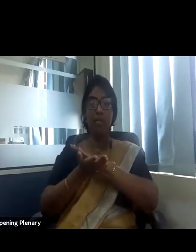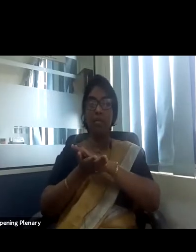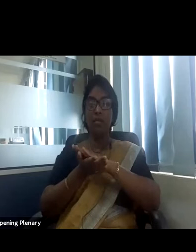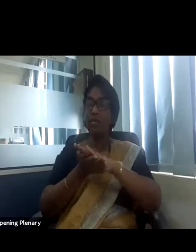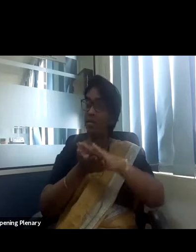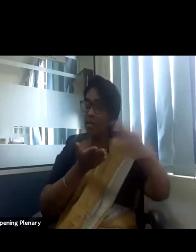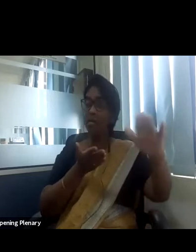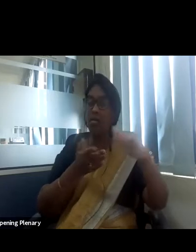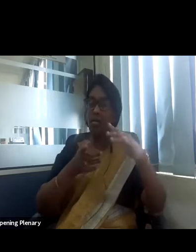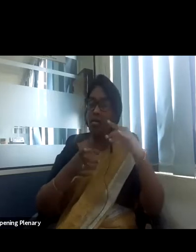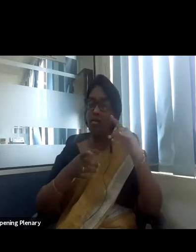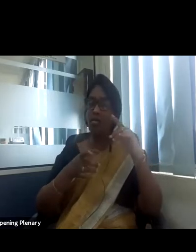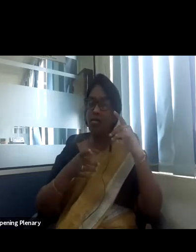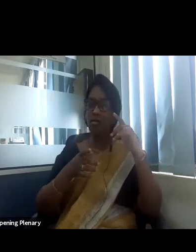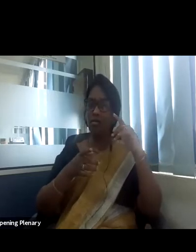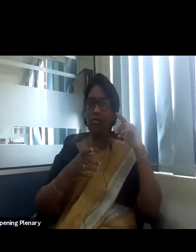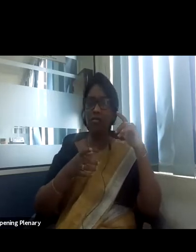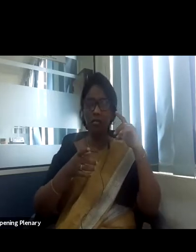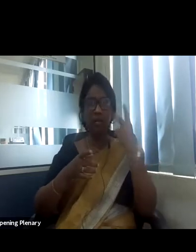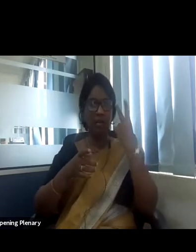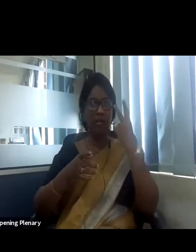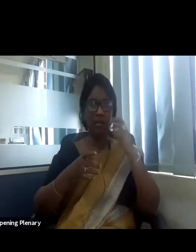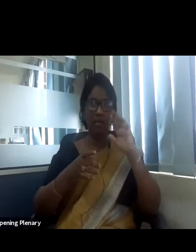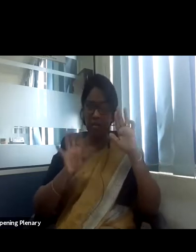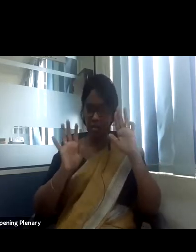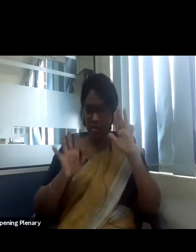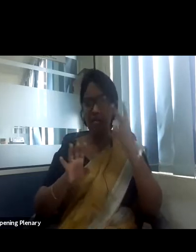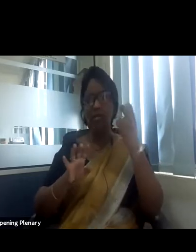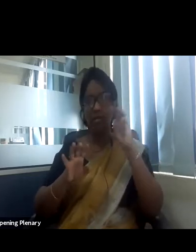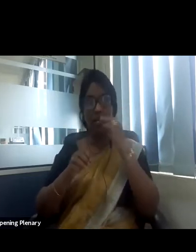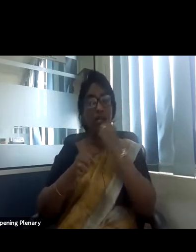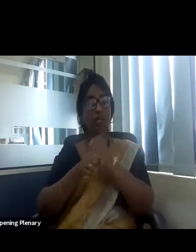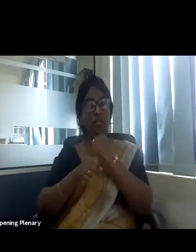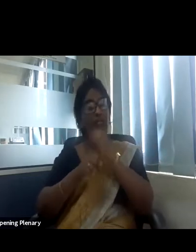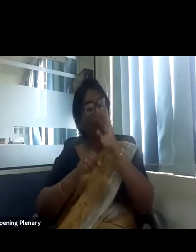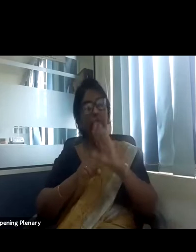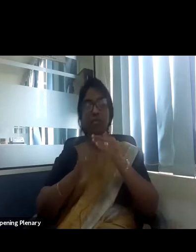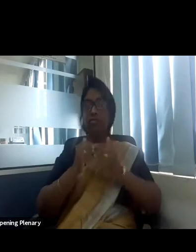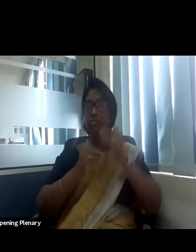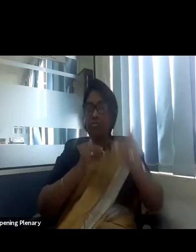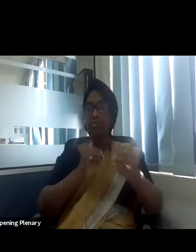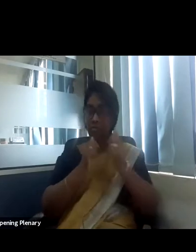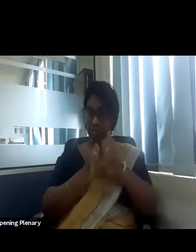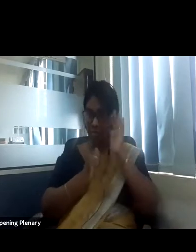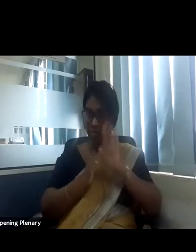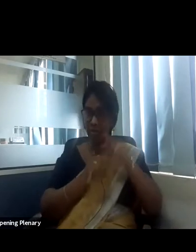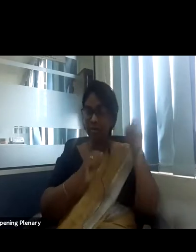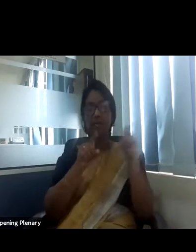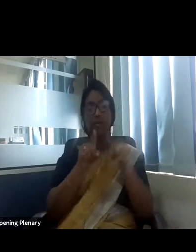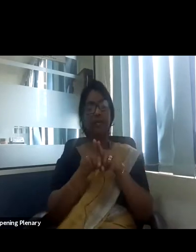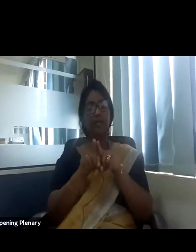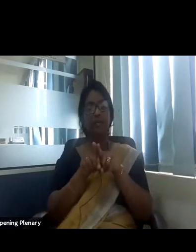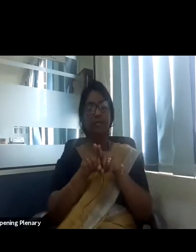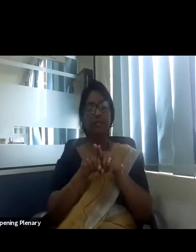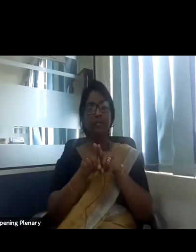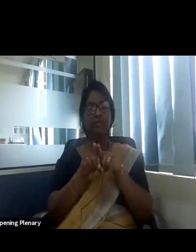2060. Government has also taken steps to strengthen institutional coordination mechanism for